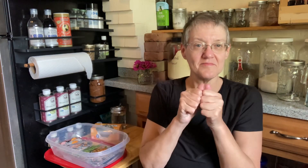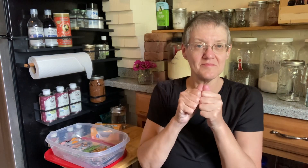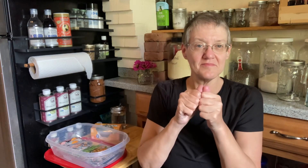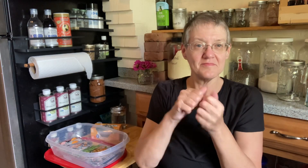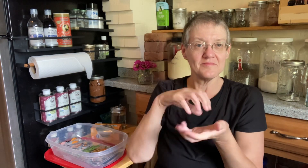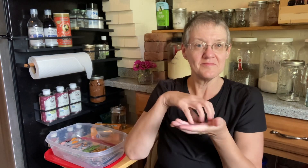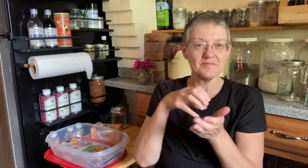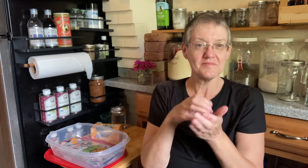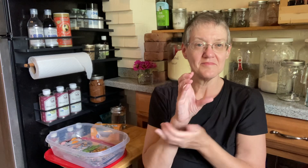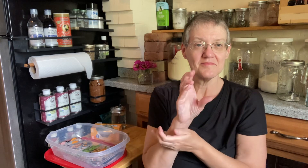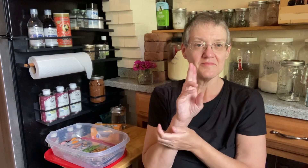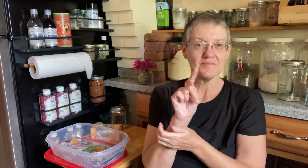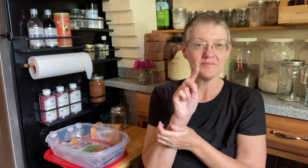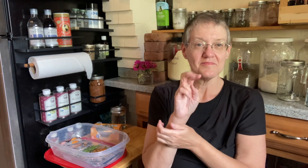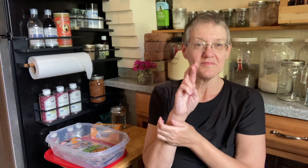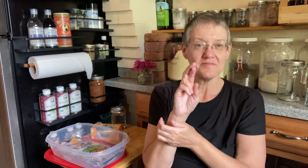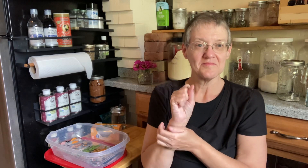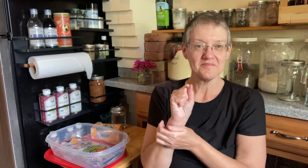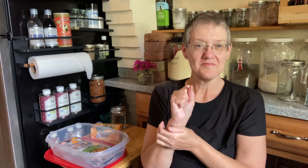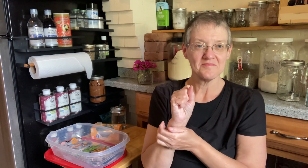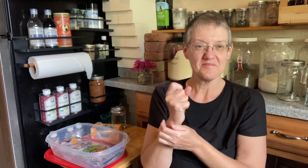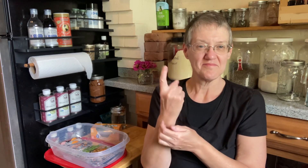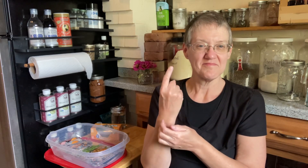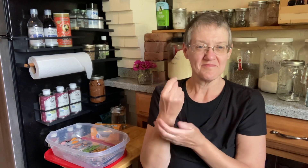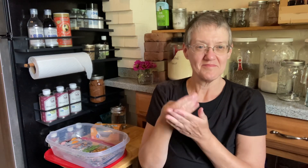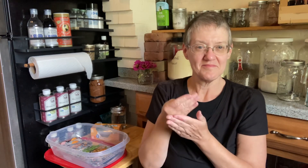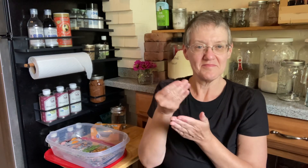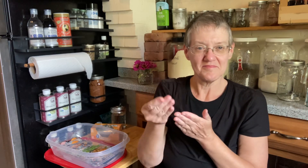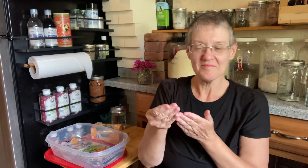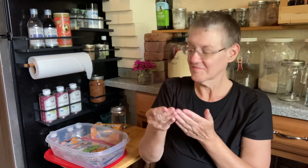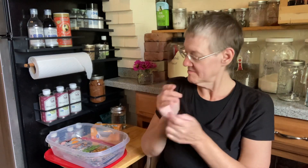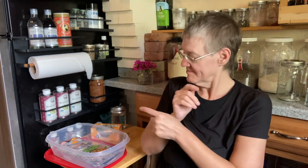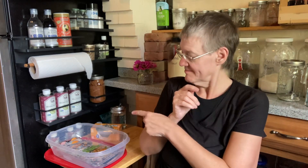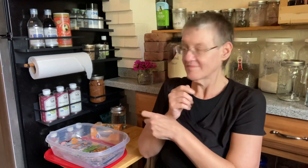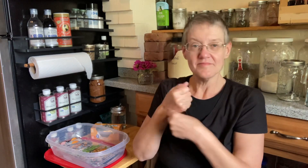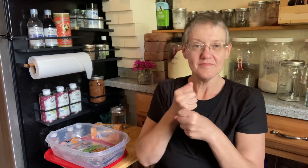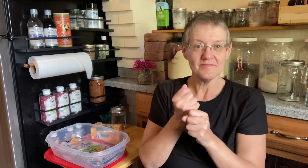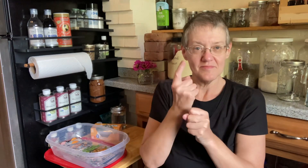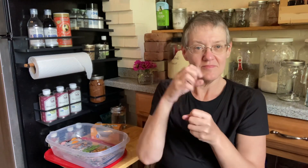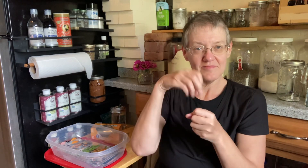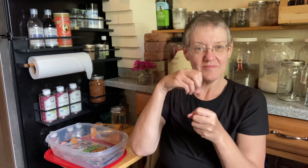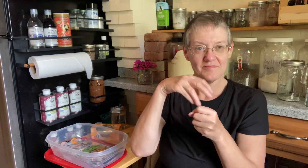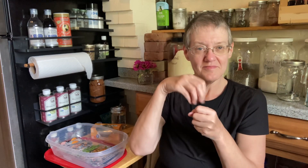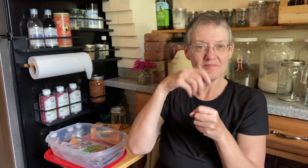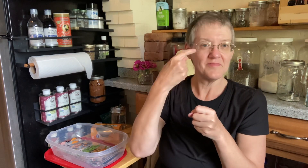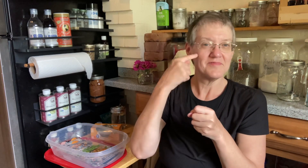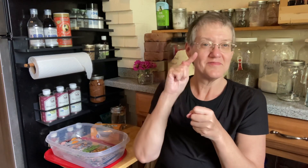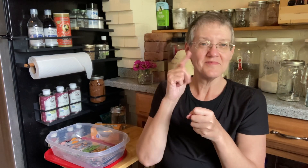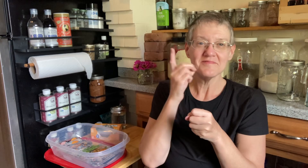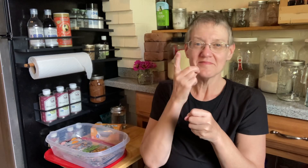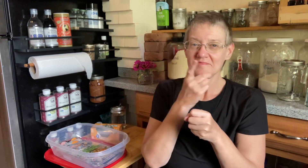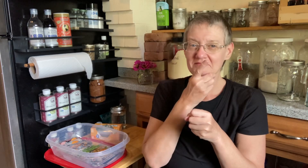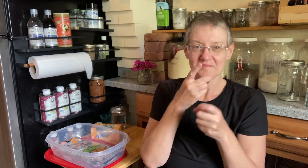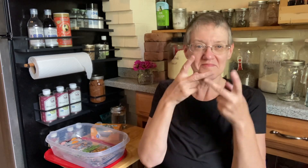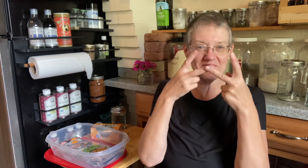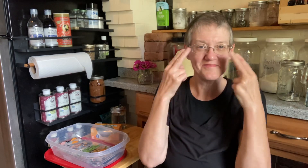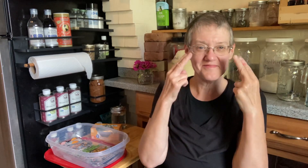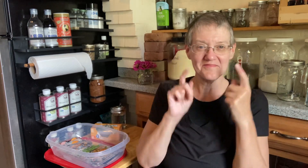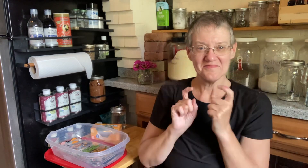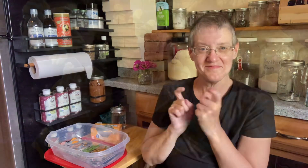Now, these cute little treat bags came with the cookie cutters. I bought them last year. We're going to make one for Dale for Halloween